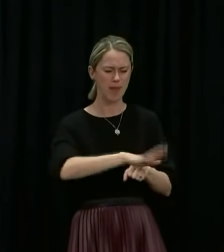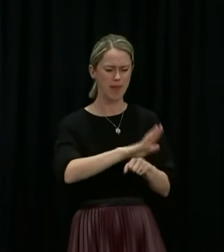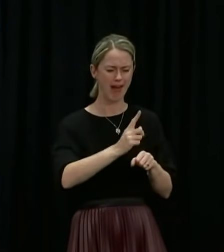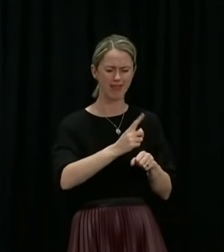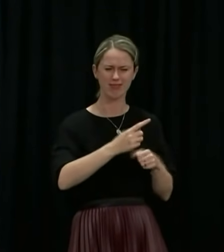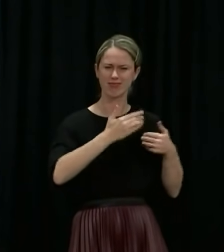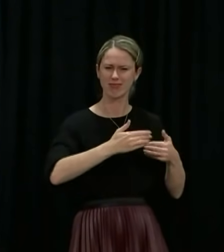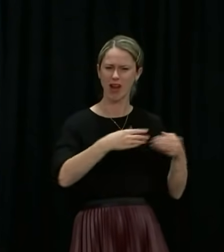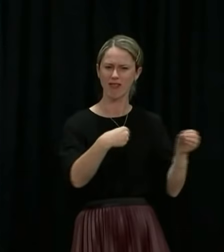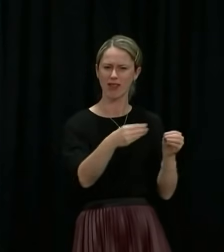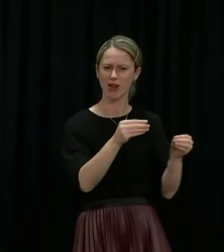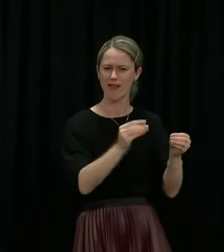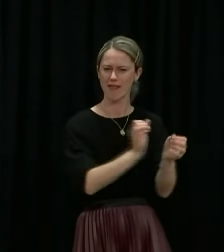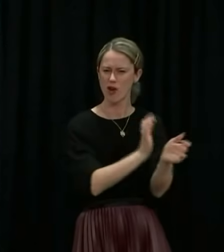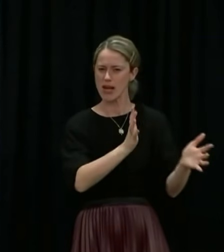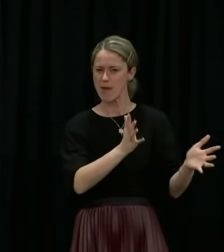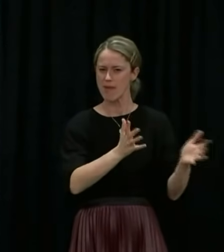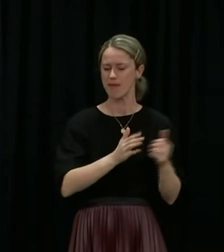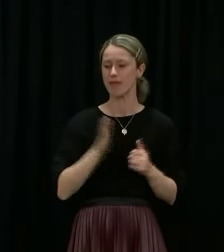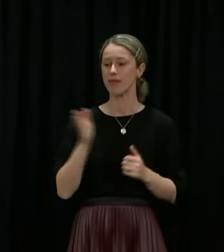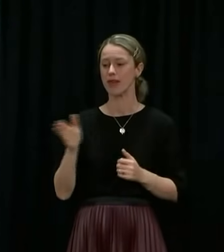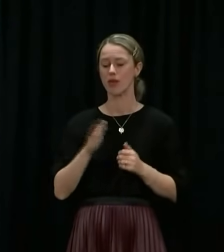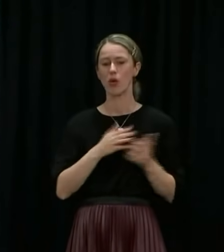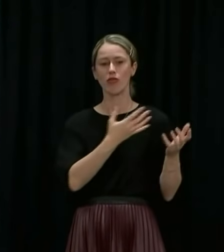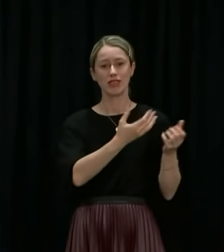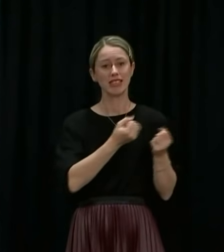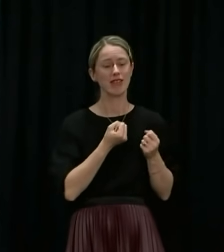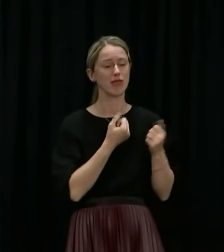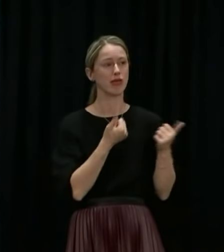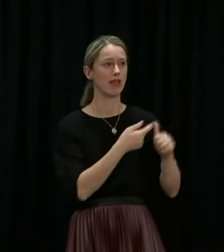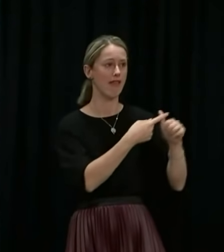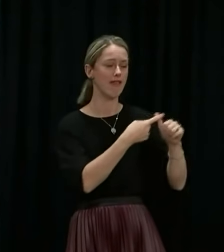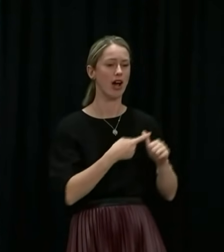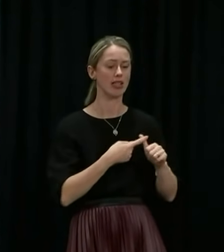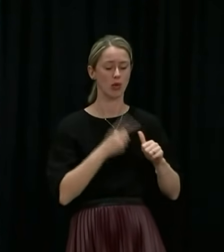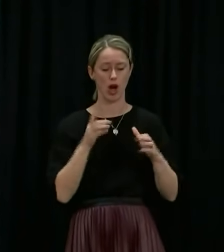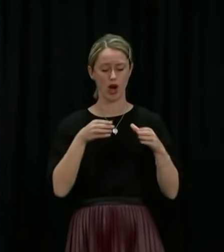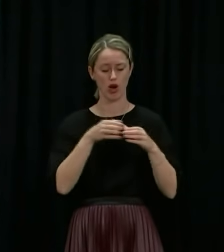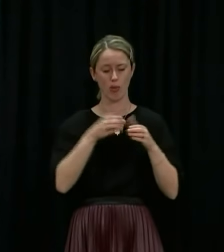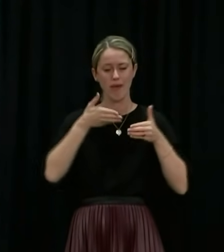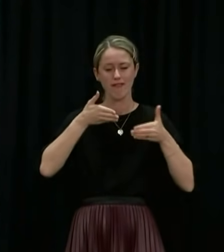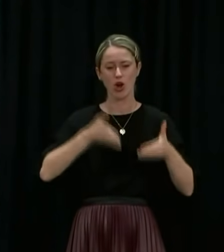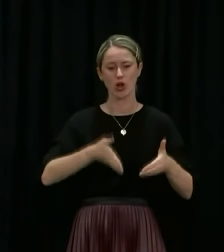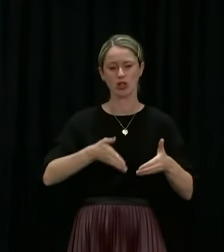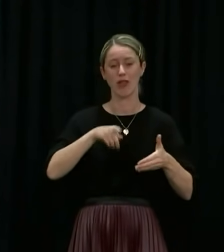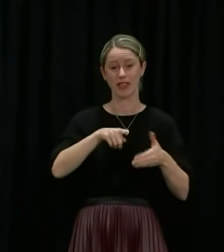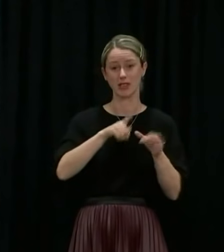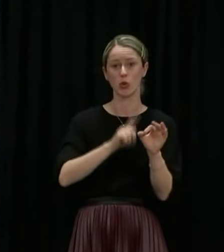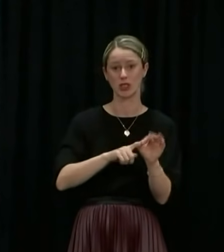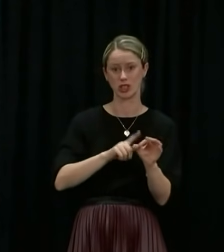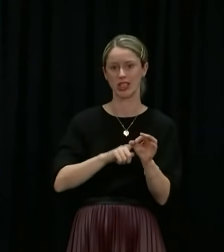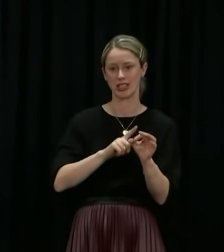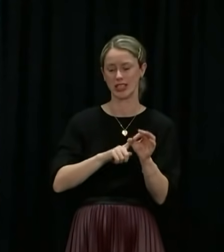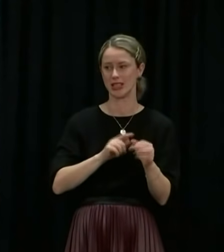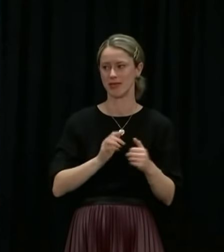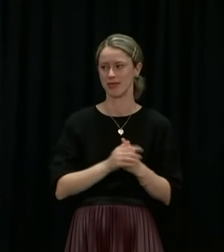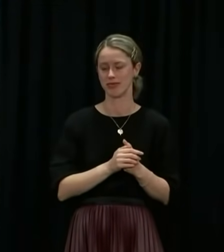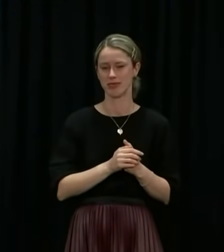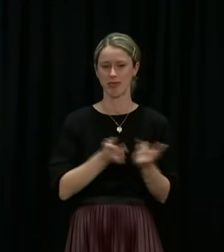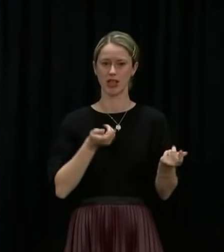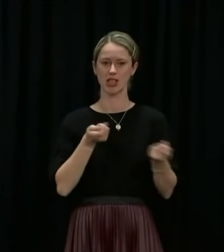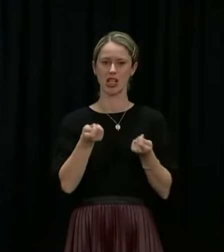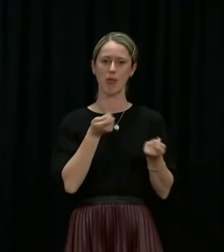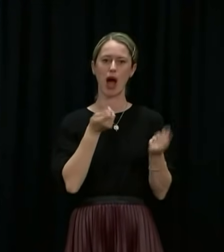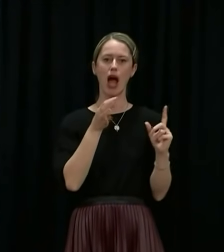about it? We've taken a wide range of advice, including the fact that we've had a group focused particularly on this question, chaired by